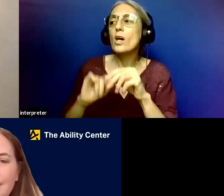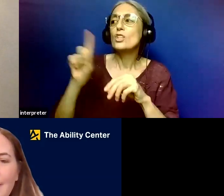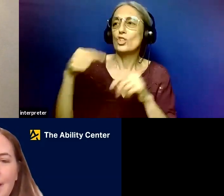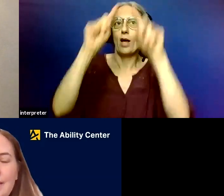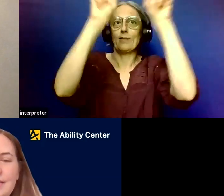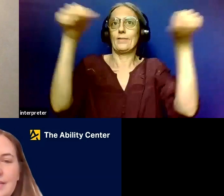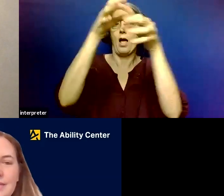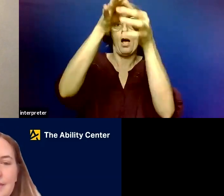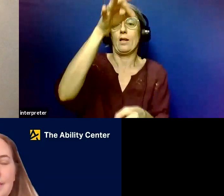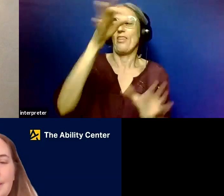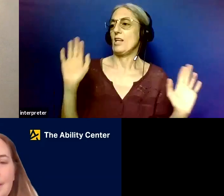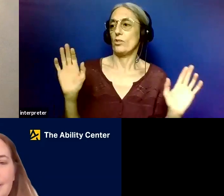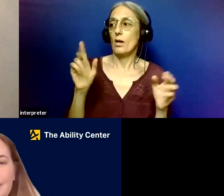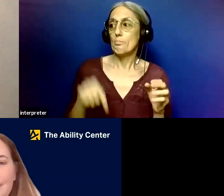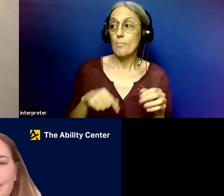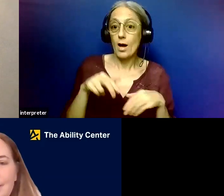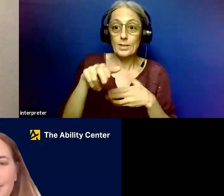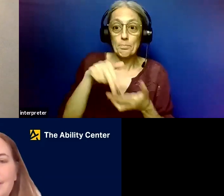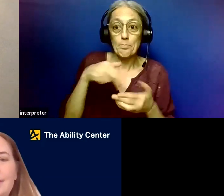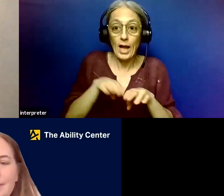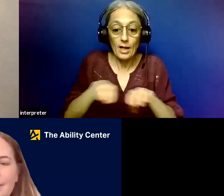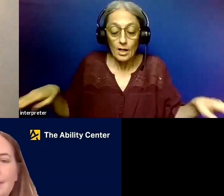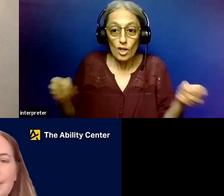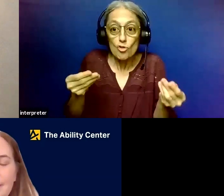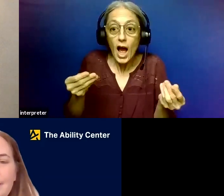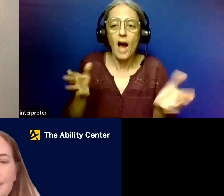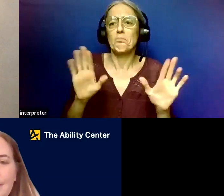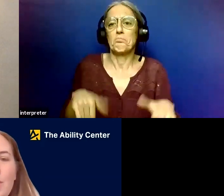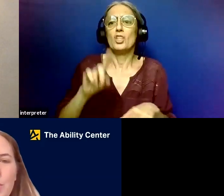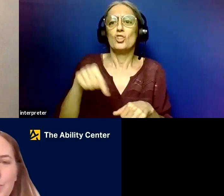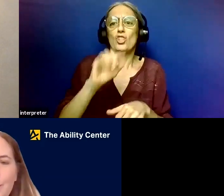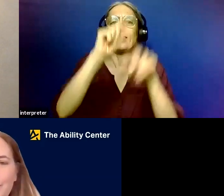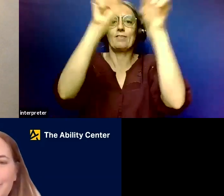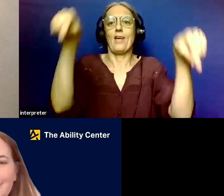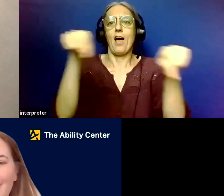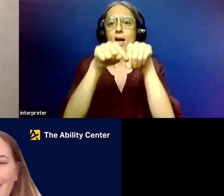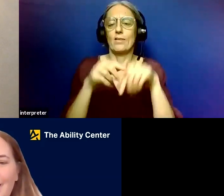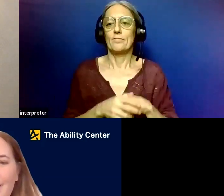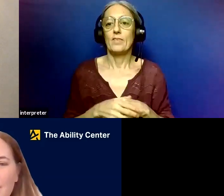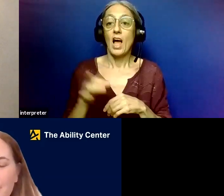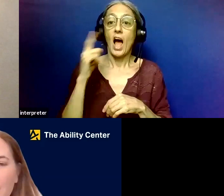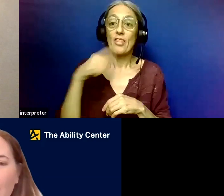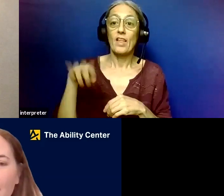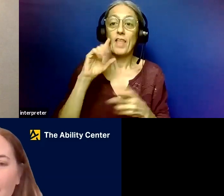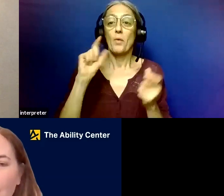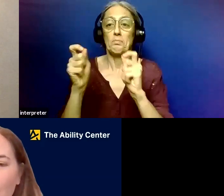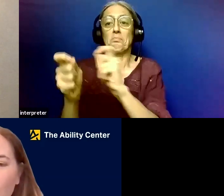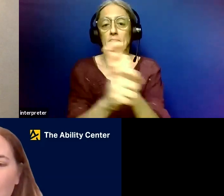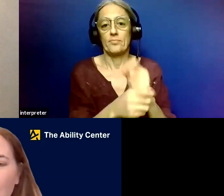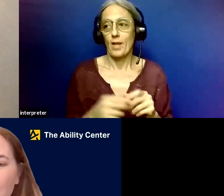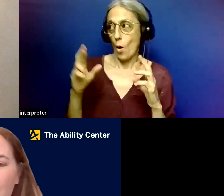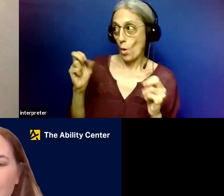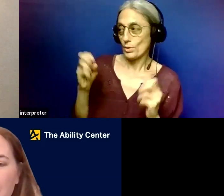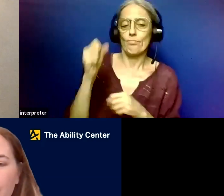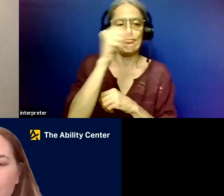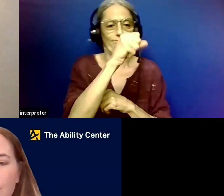So I think if they're calling, they're going to do it. I hope anyway. I would hope so too. Yeah. Okay. The next